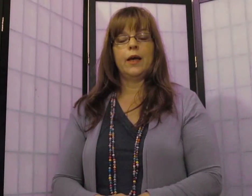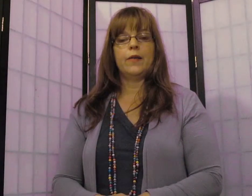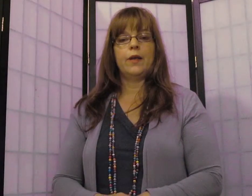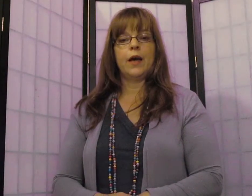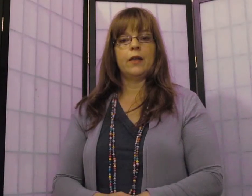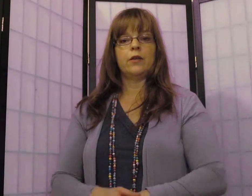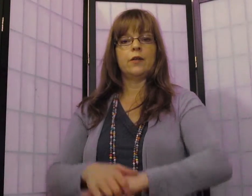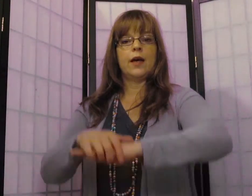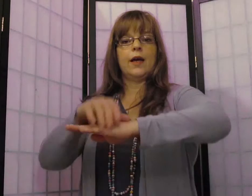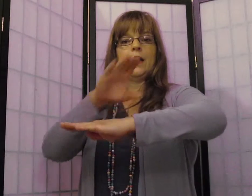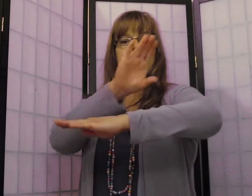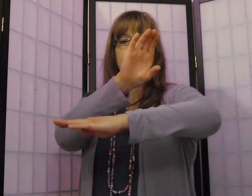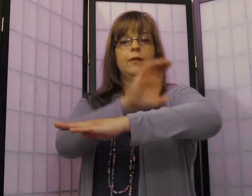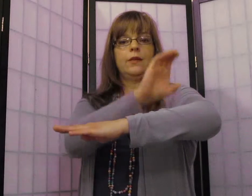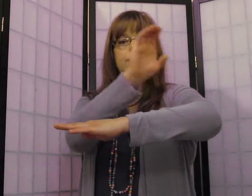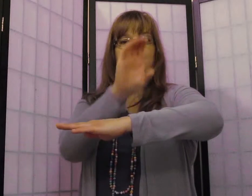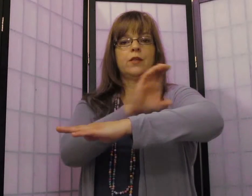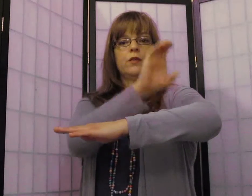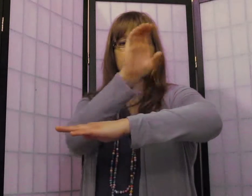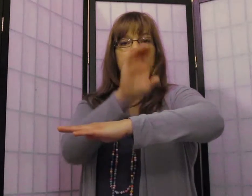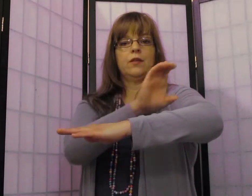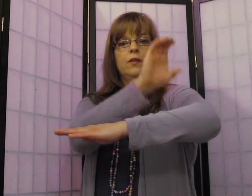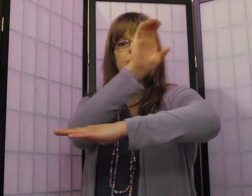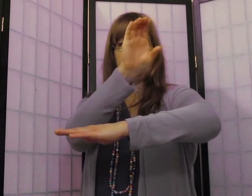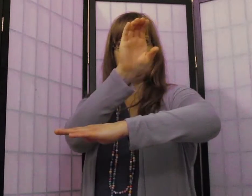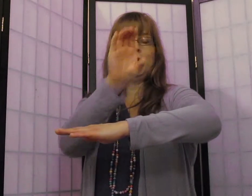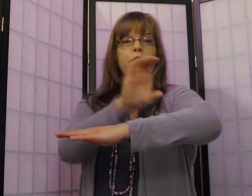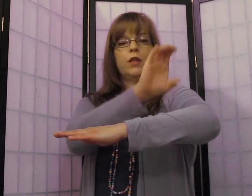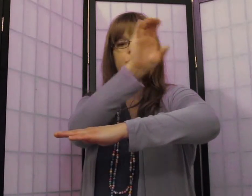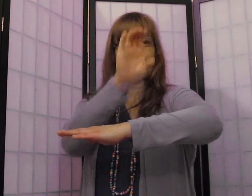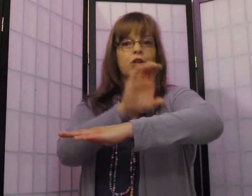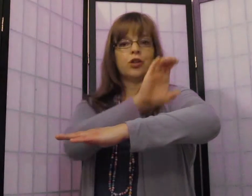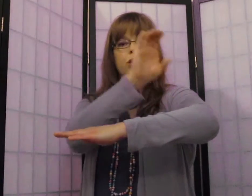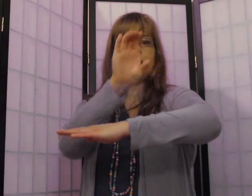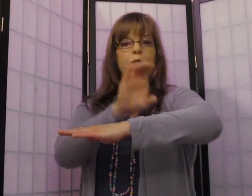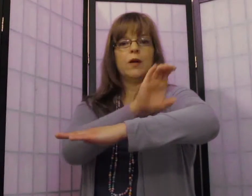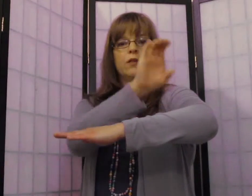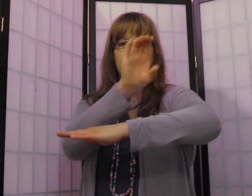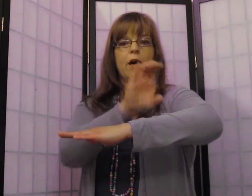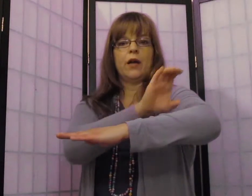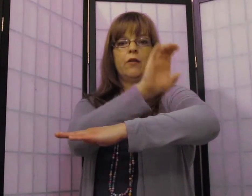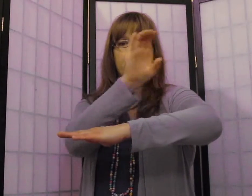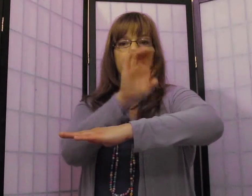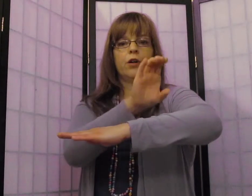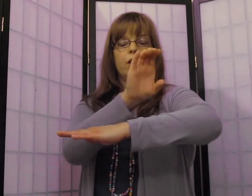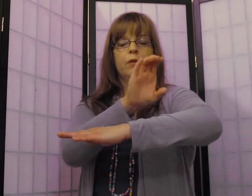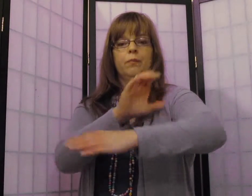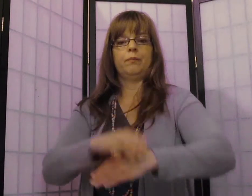And the other sign, the C just moves in a circle in one spot over your arm.